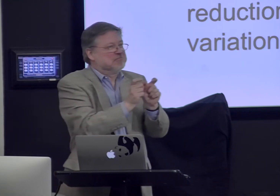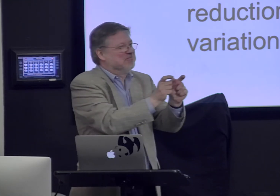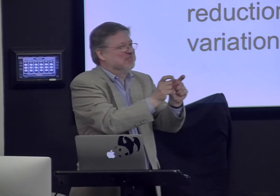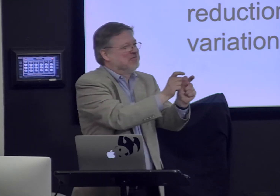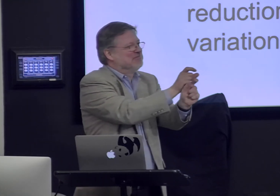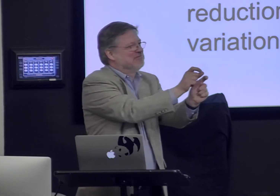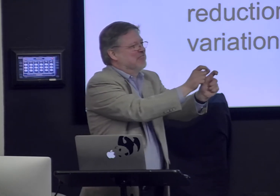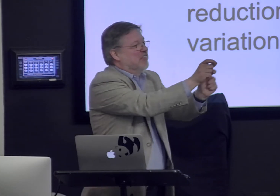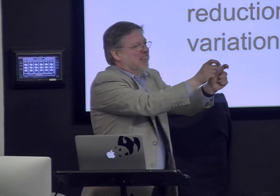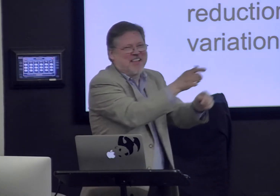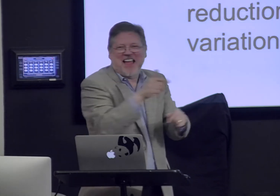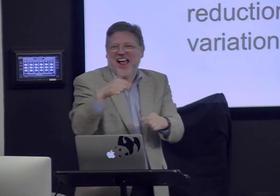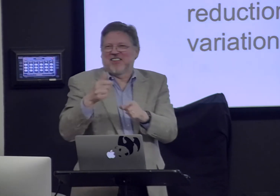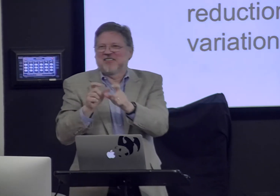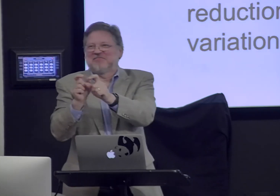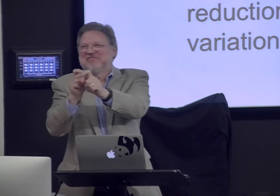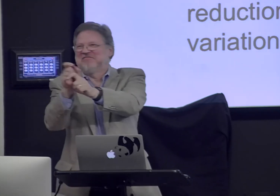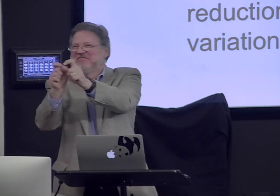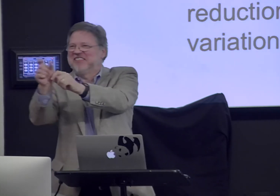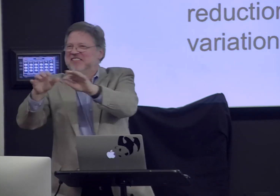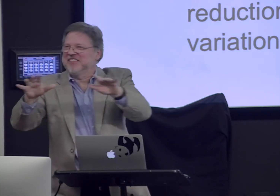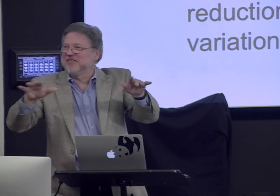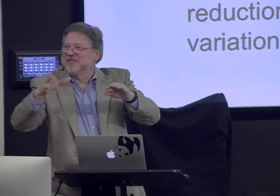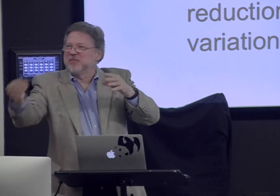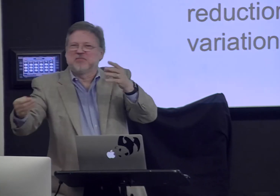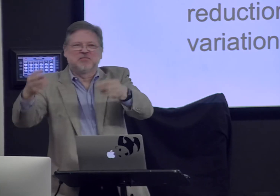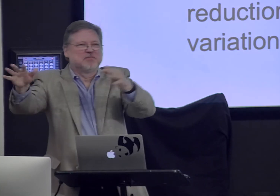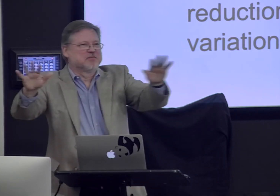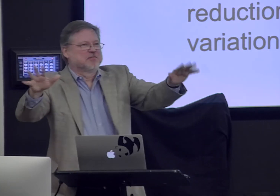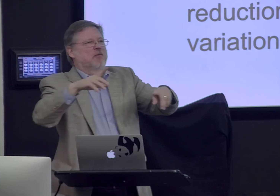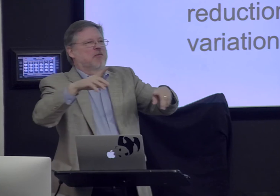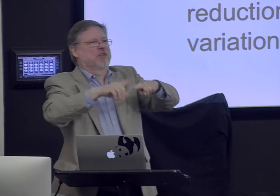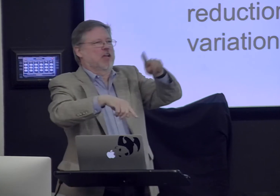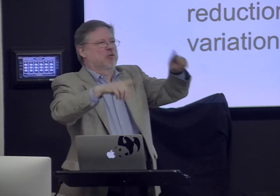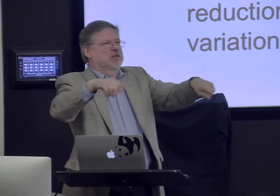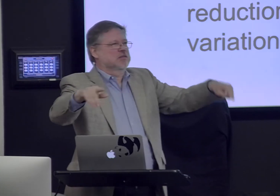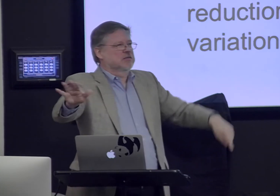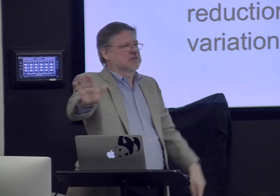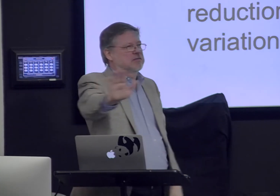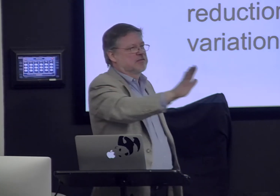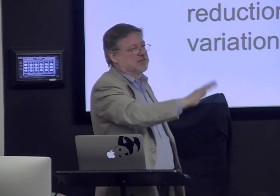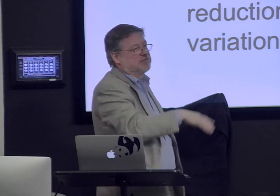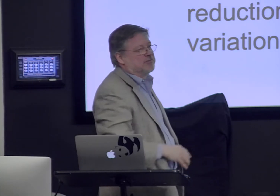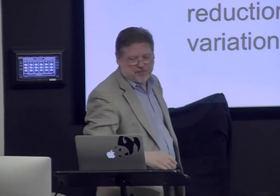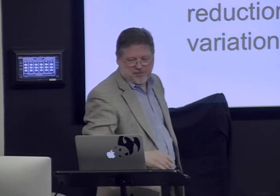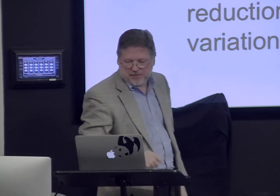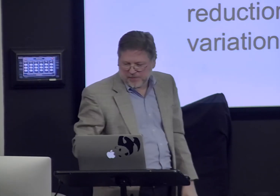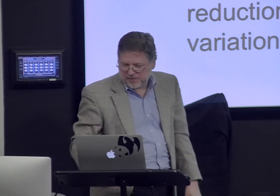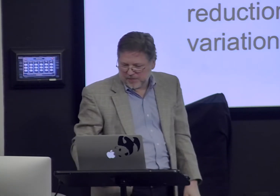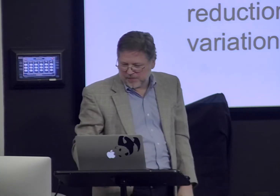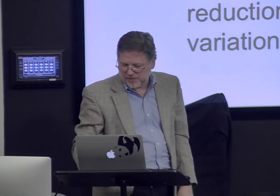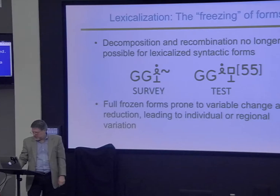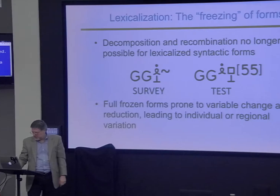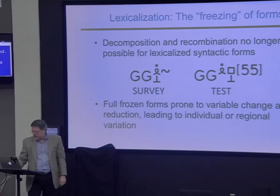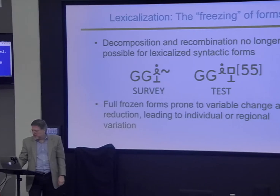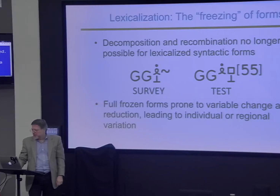their evolution, and this can give way to dialectal variation or geographic variation because it depends at which